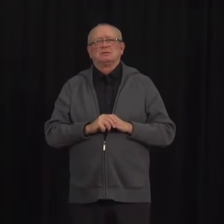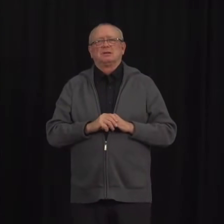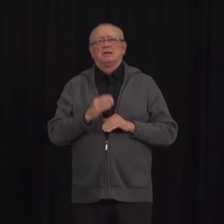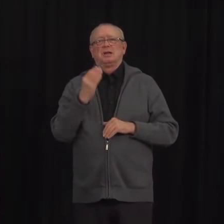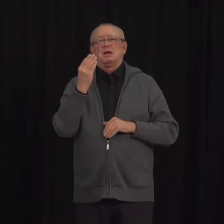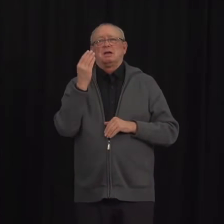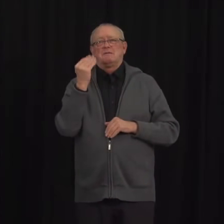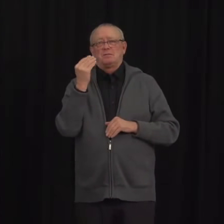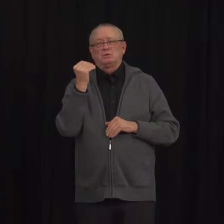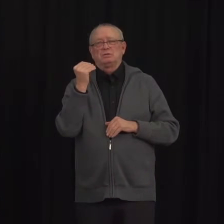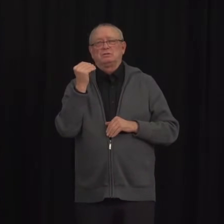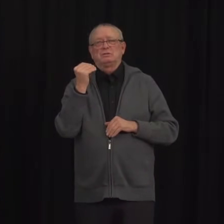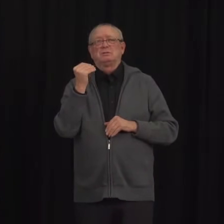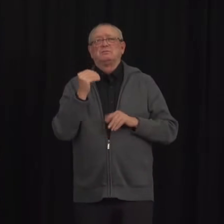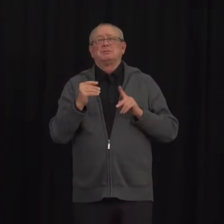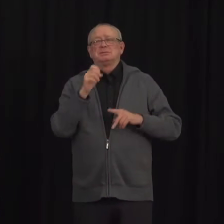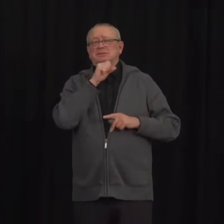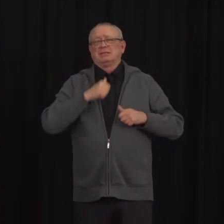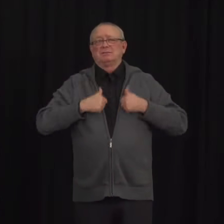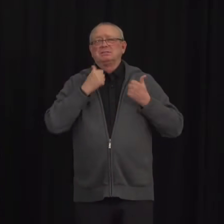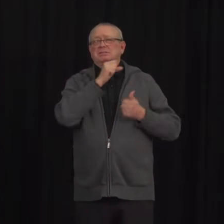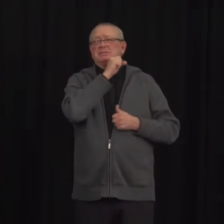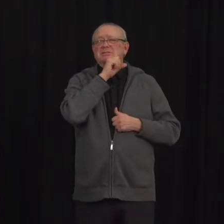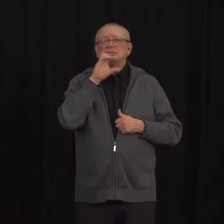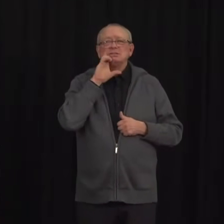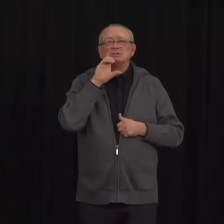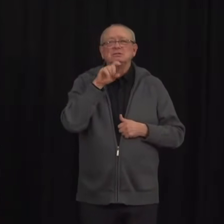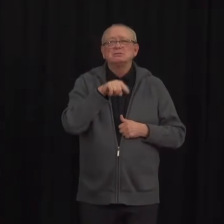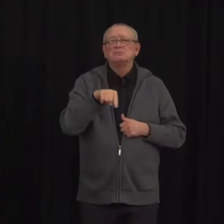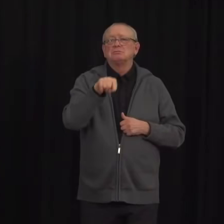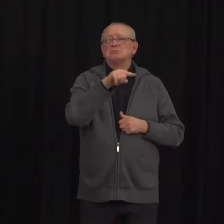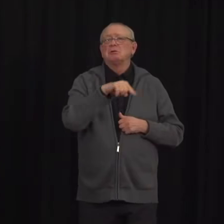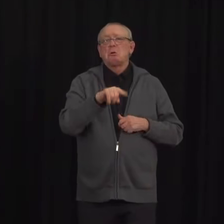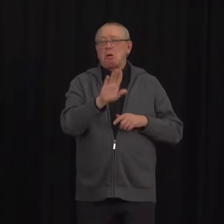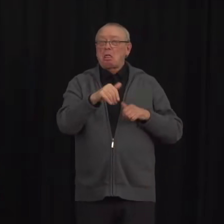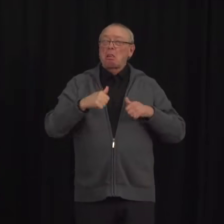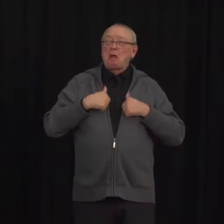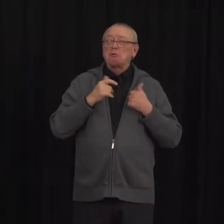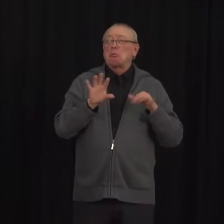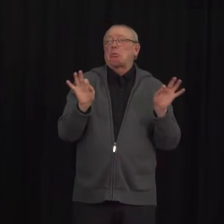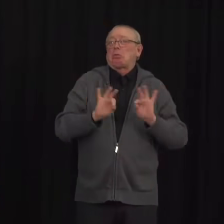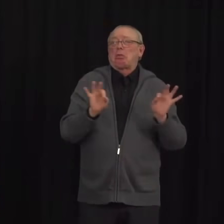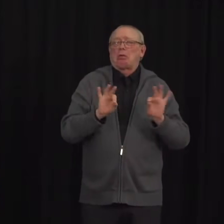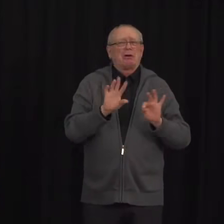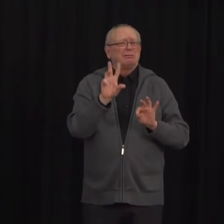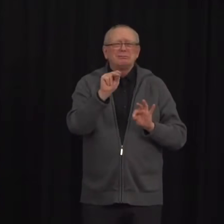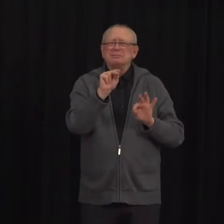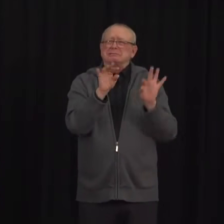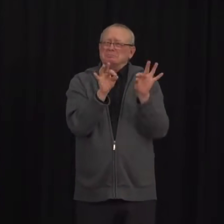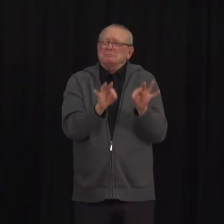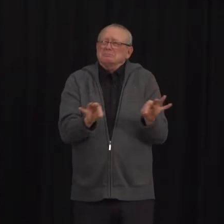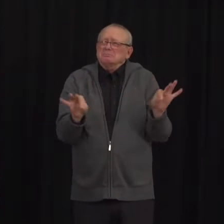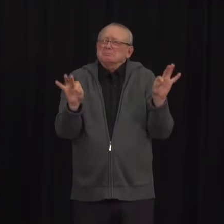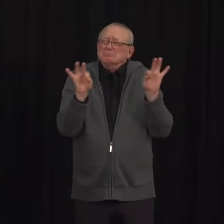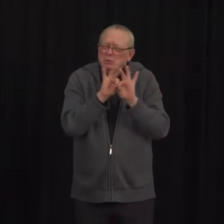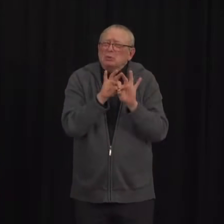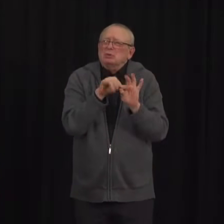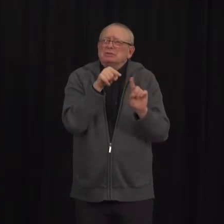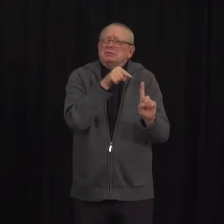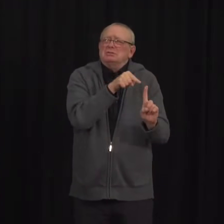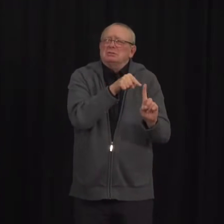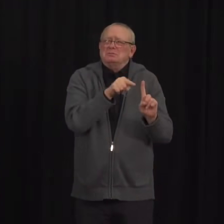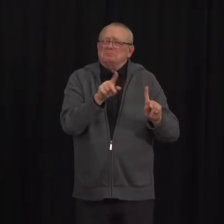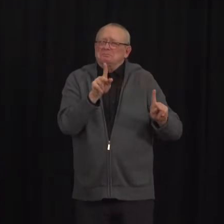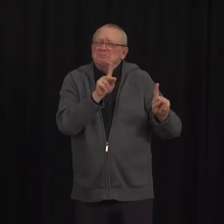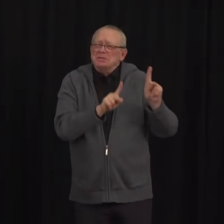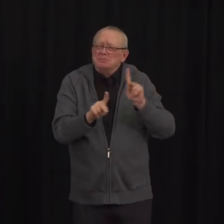were in continuing care, their lives are also not expendable. So I would point back to that. I would point back to the fact that